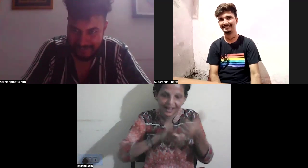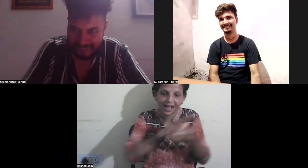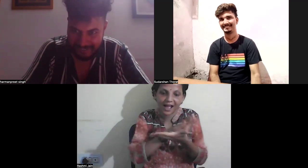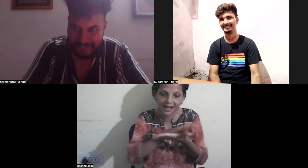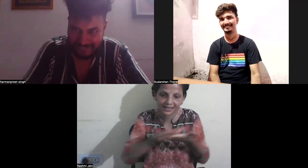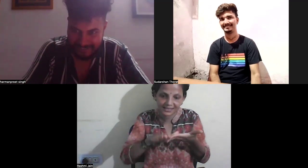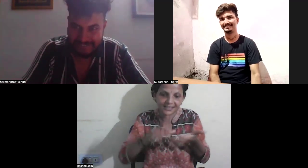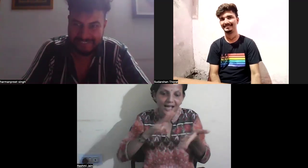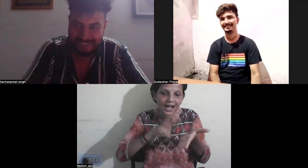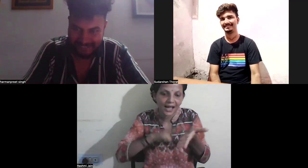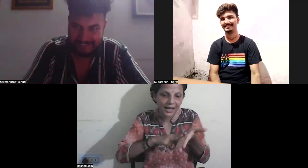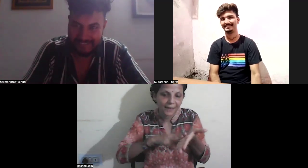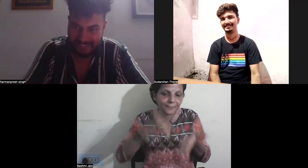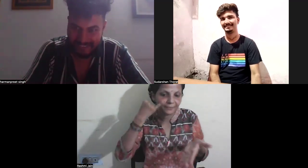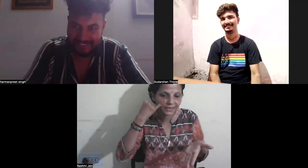name is